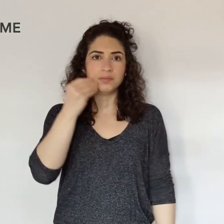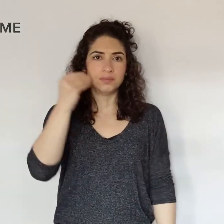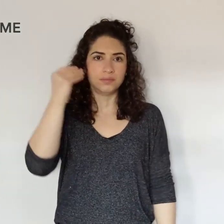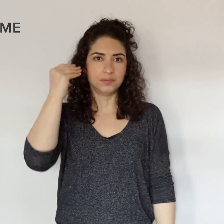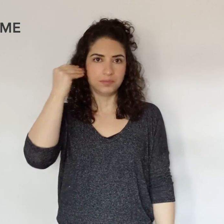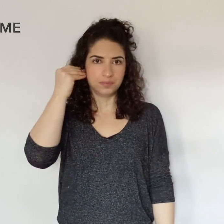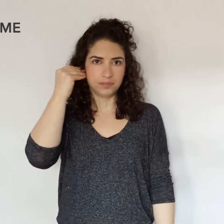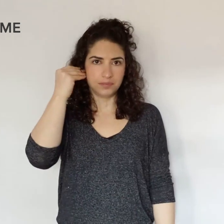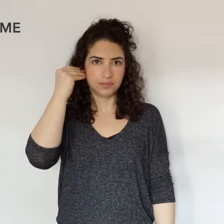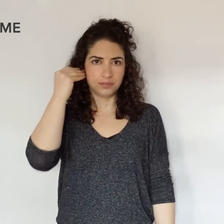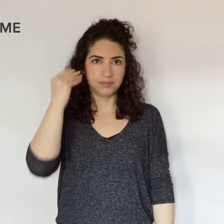Home.